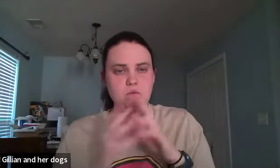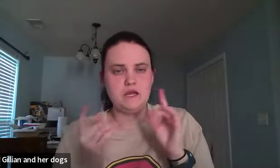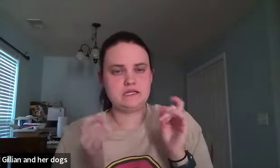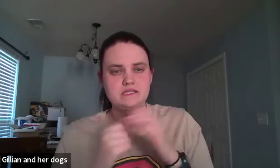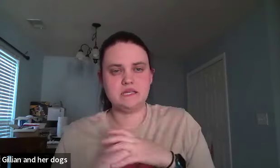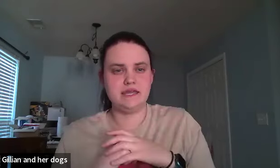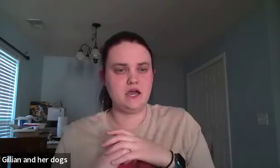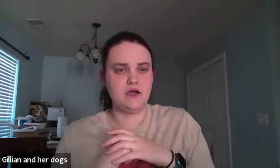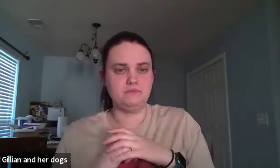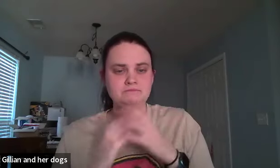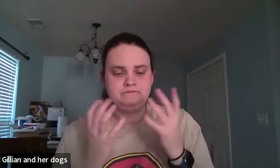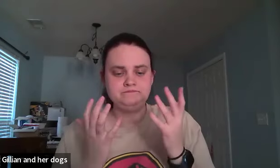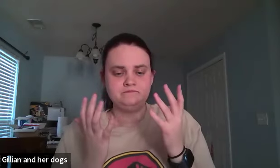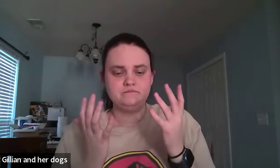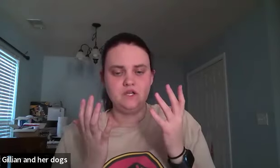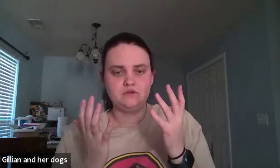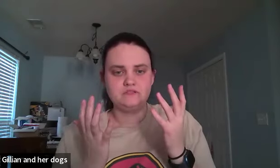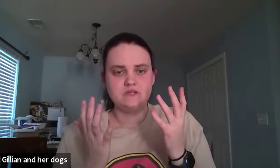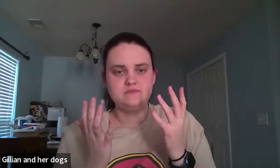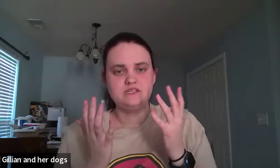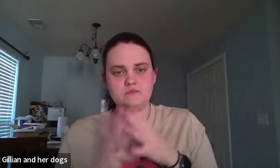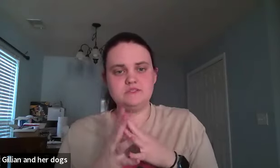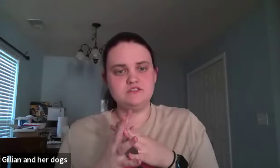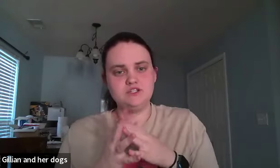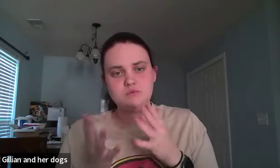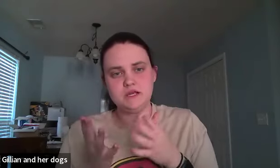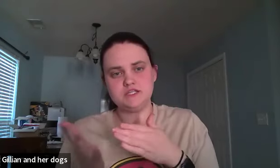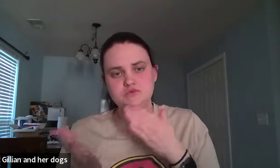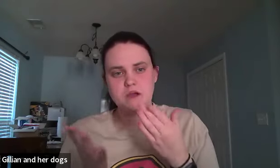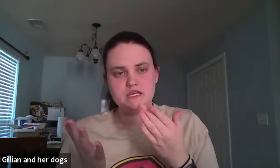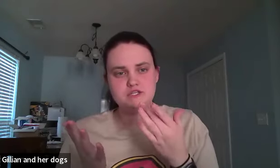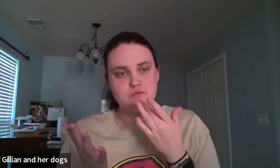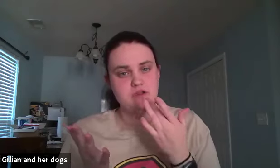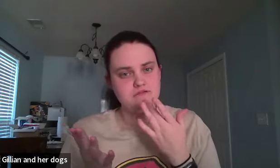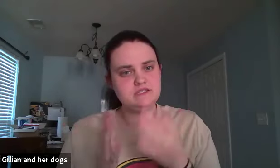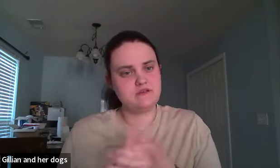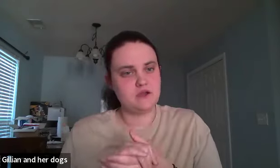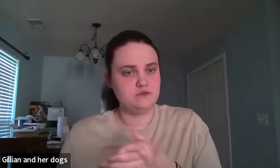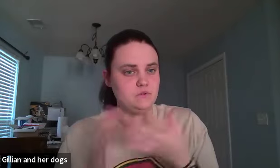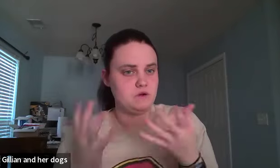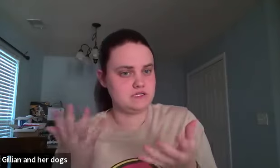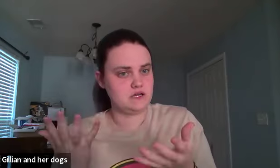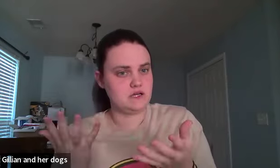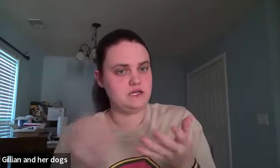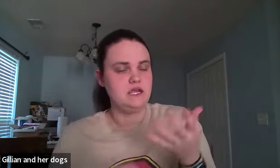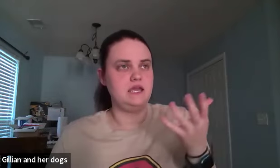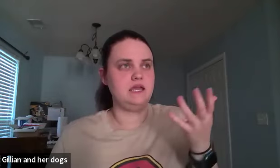different ways. And, sometimes it comes down to which way is your preference of how you would want to sign